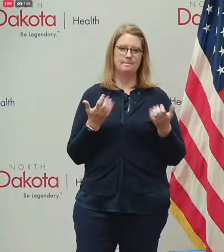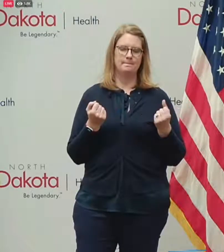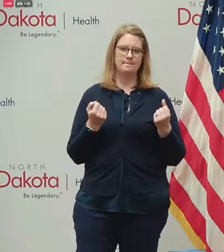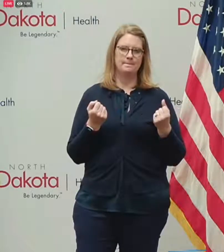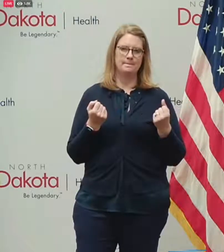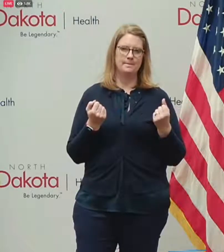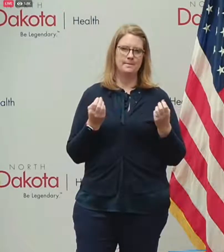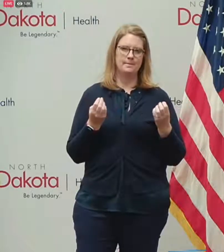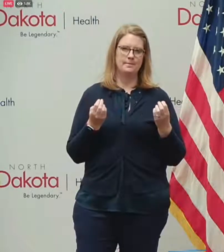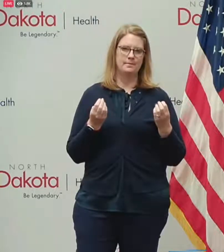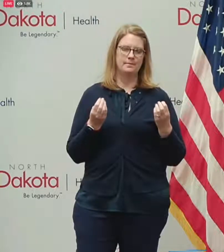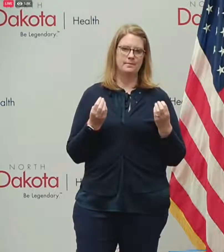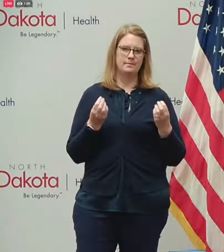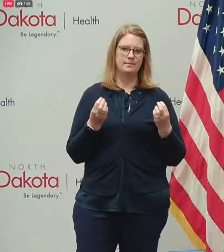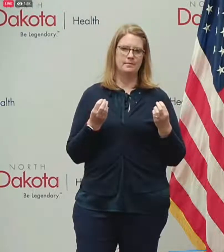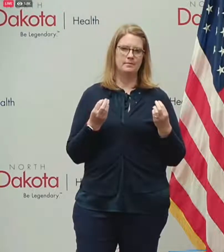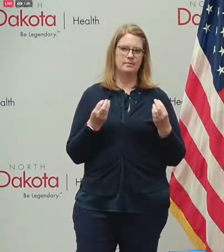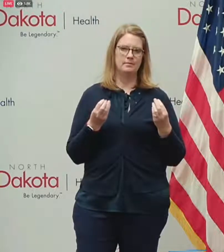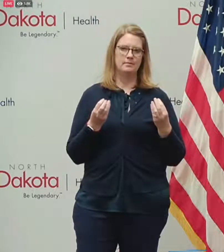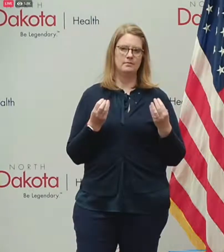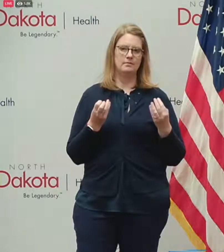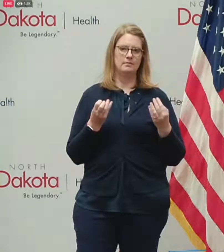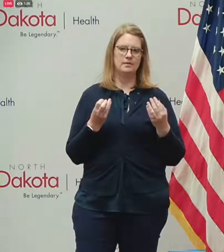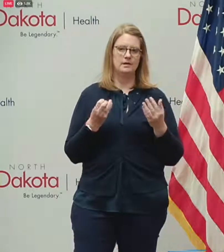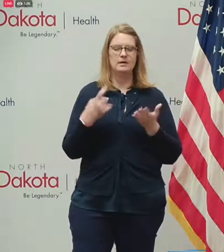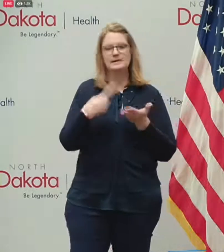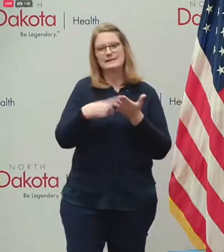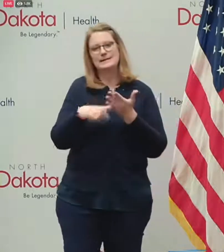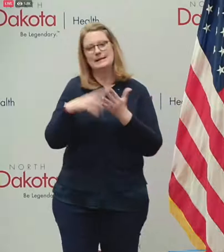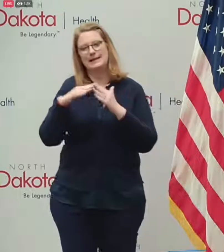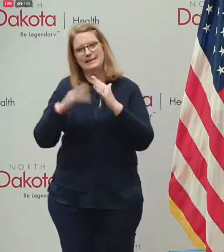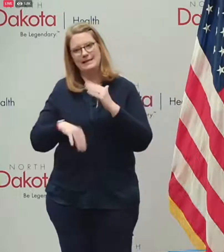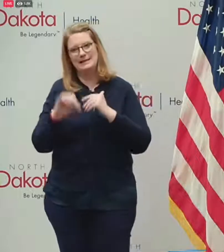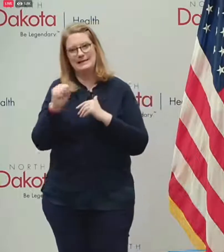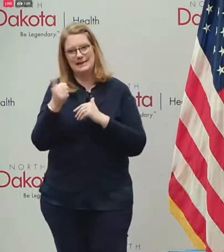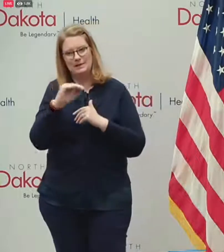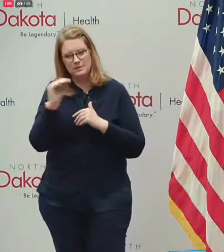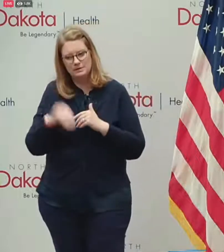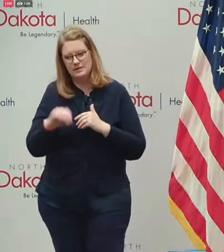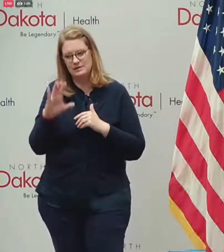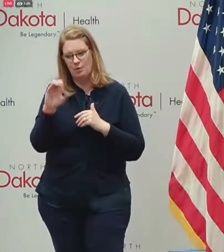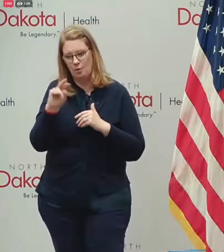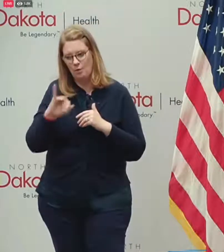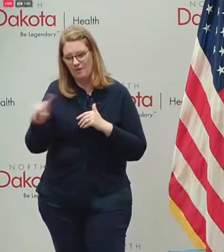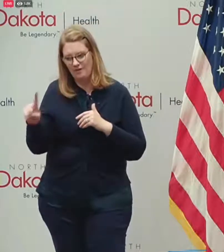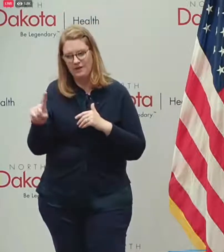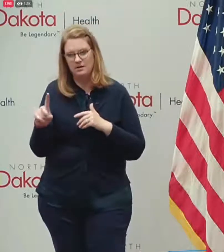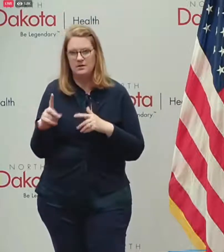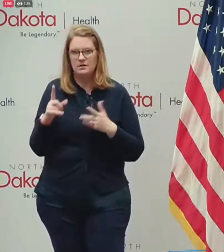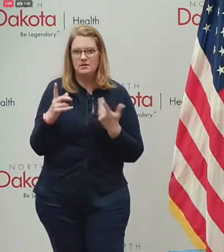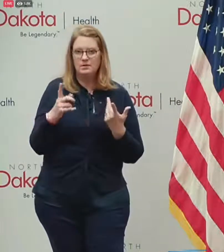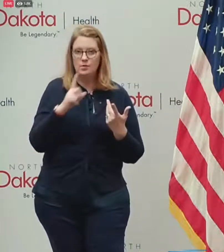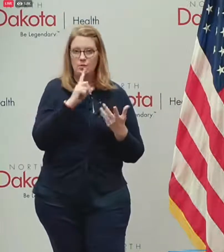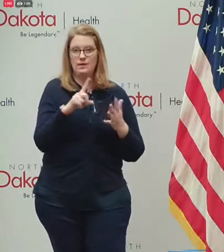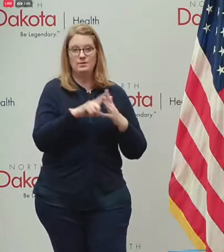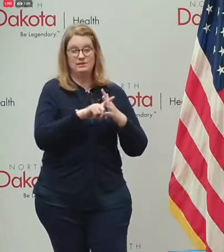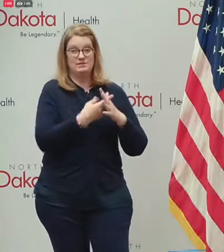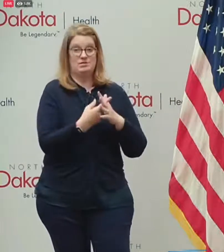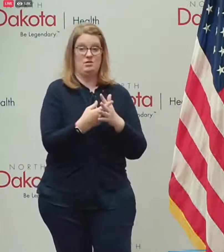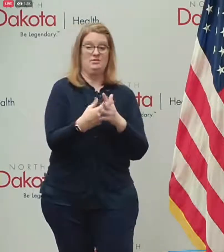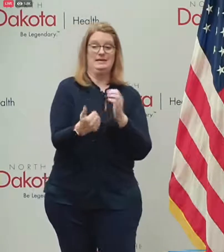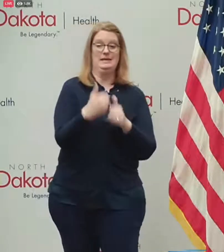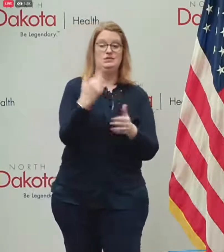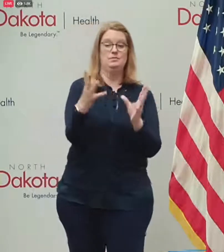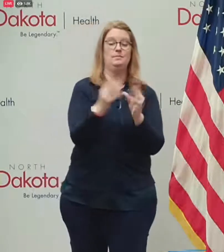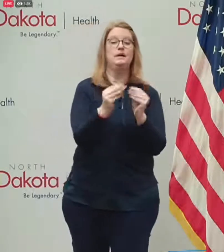again, instead of talking about how less than 10% of the beds are COVID, we should probably start every press conference and